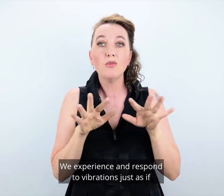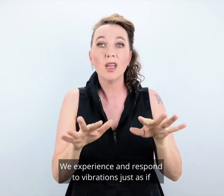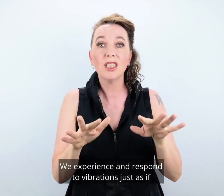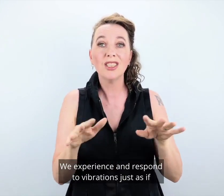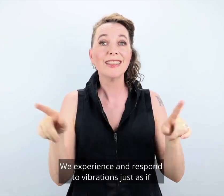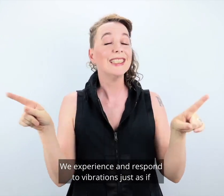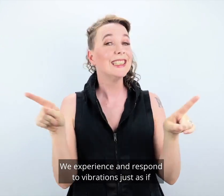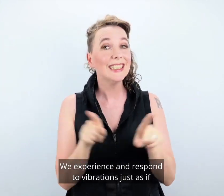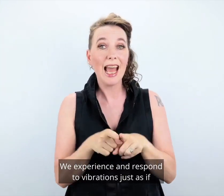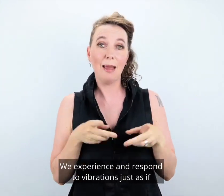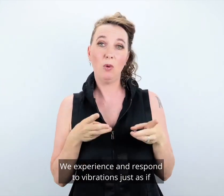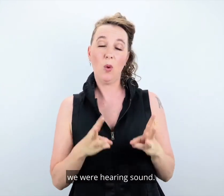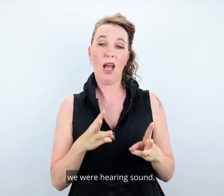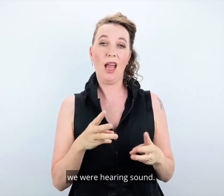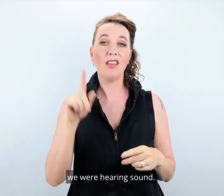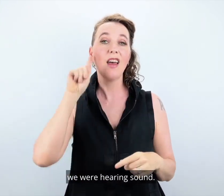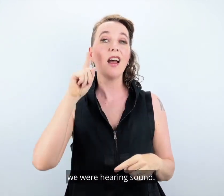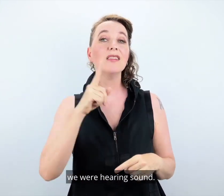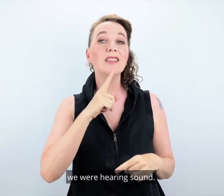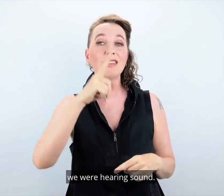just as if we were hearing sound.